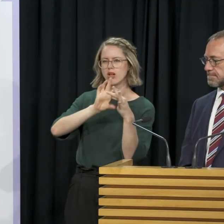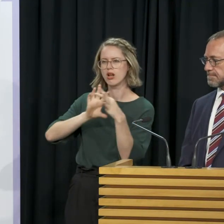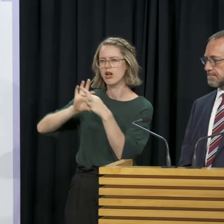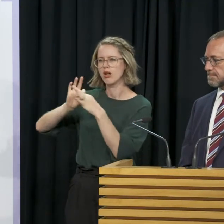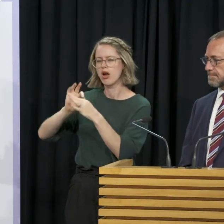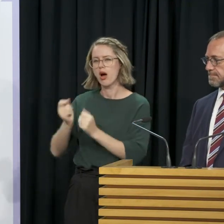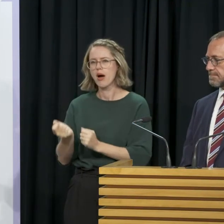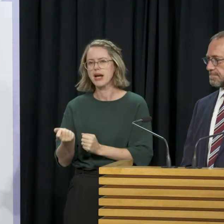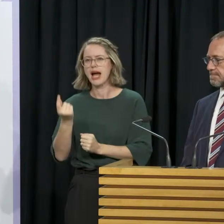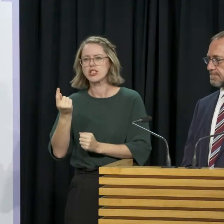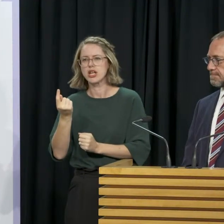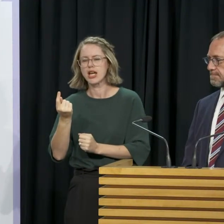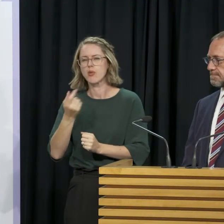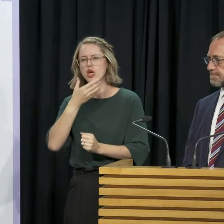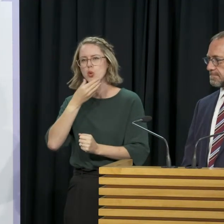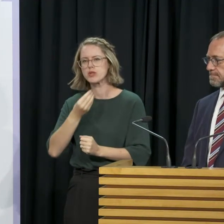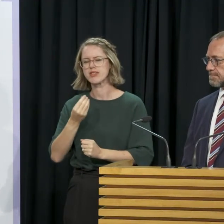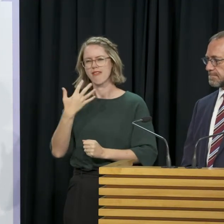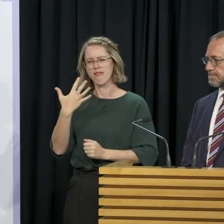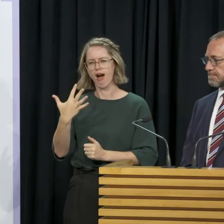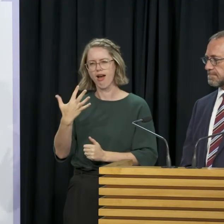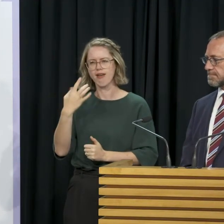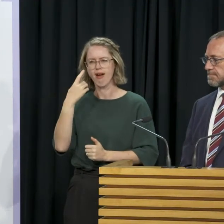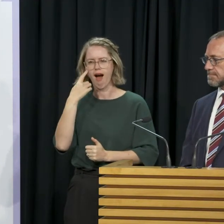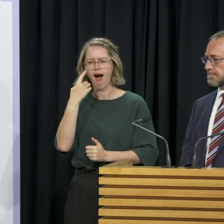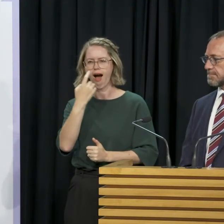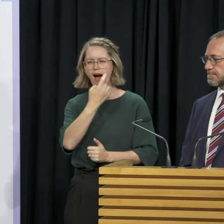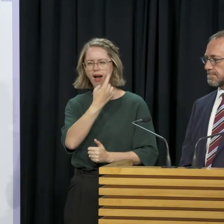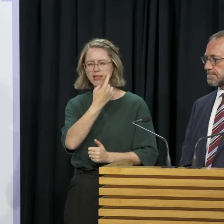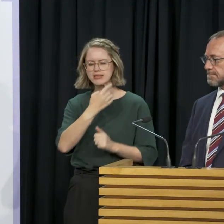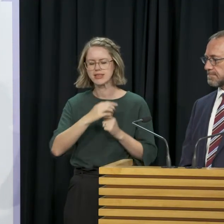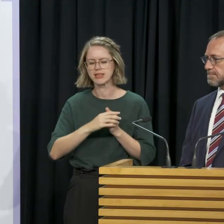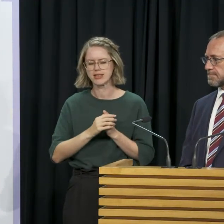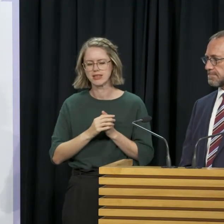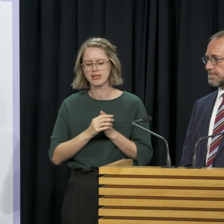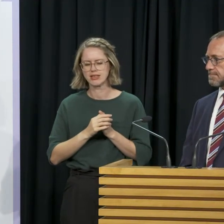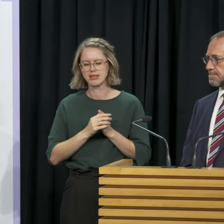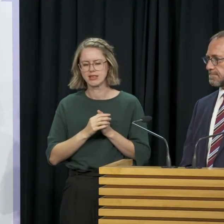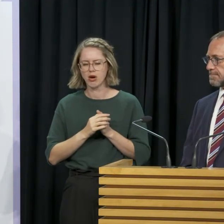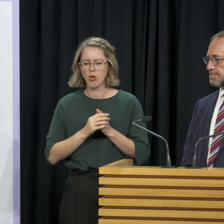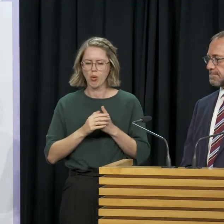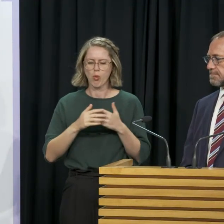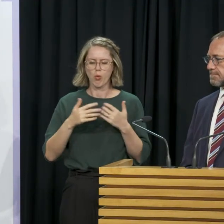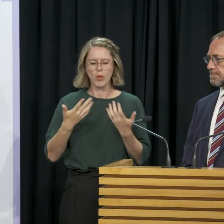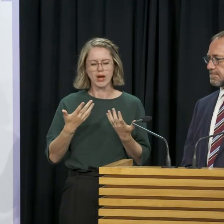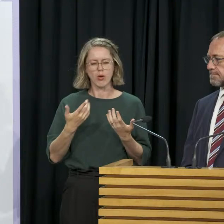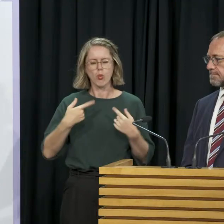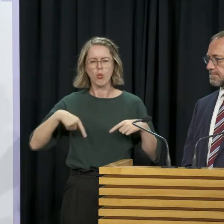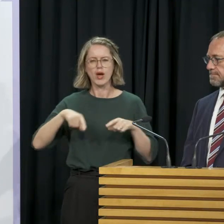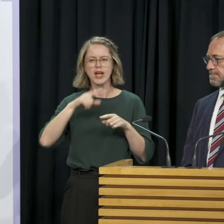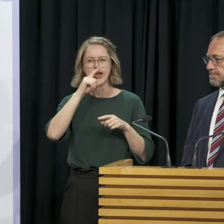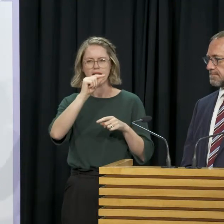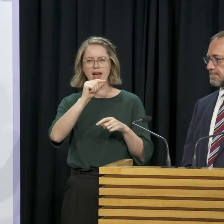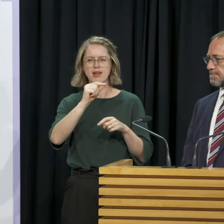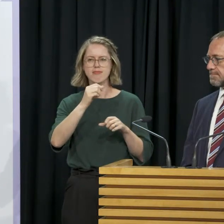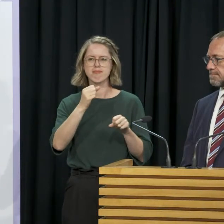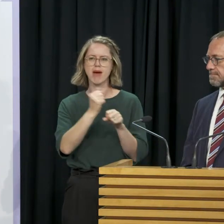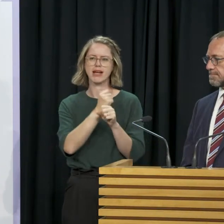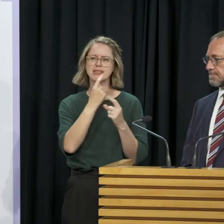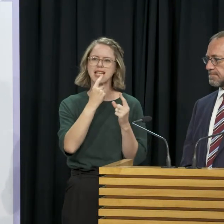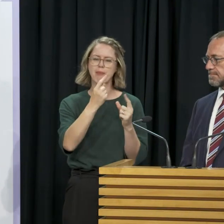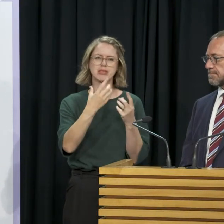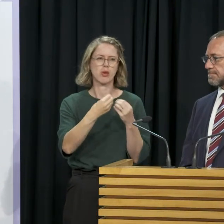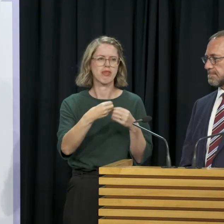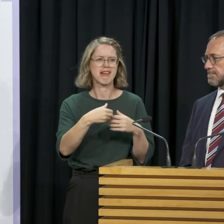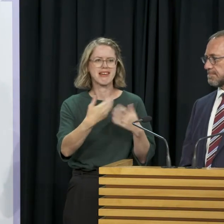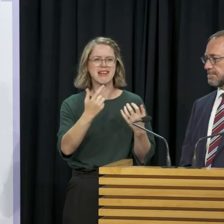on occasion, Five Eyes. We are not confined to who we can or cannot take positions alongside and